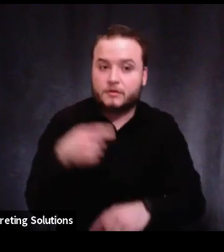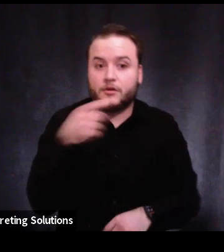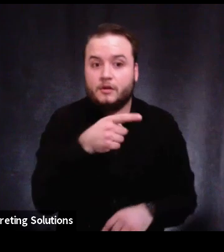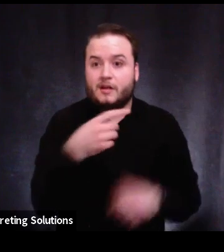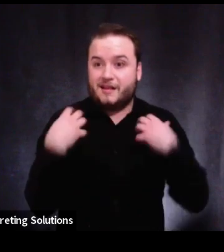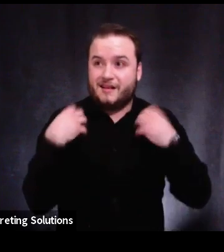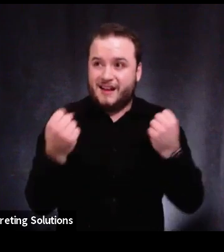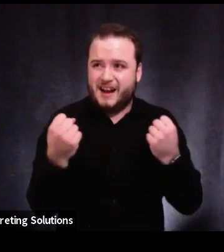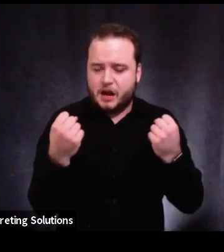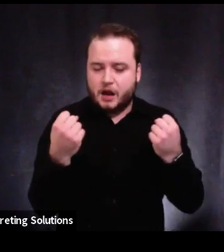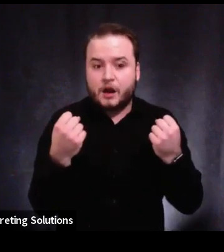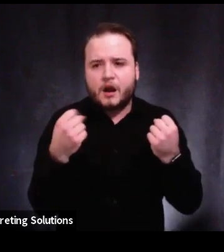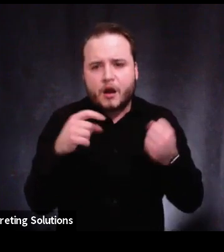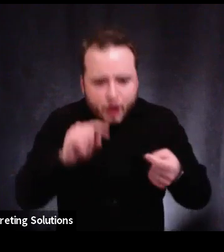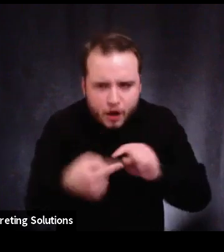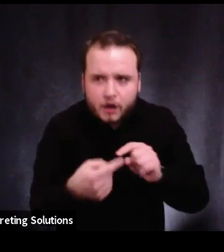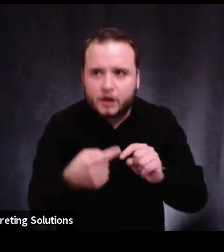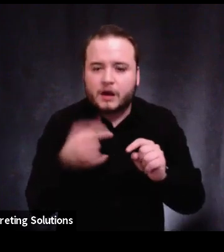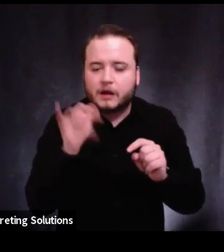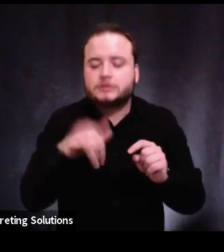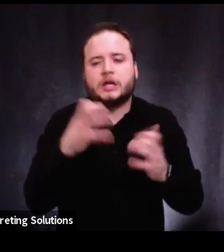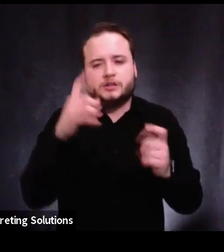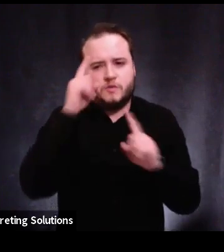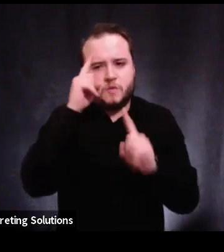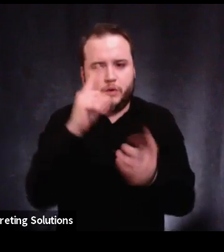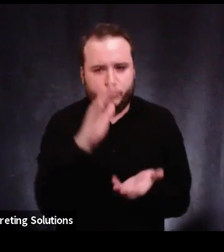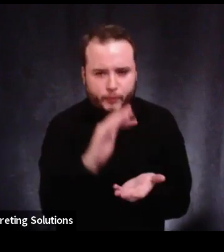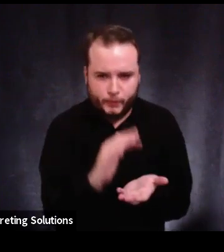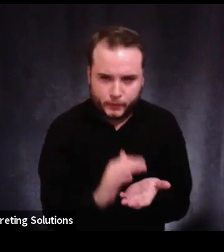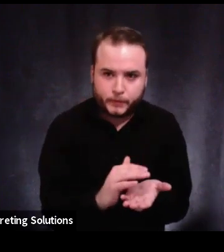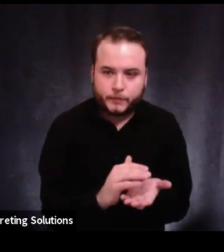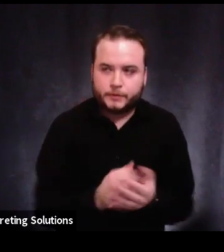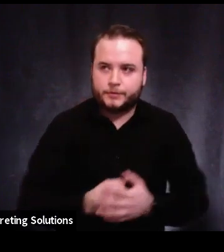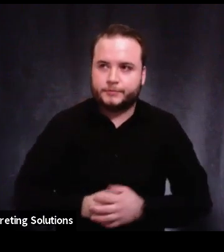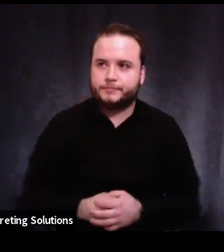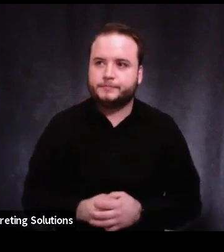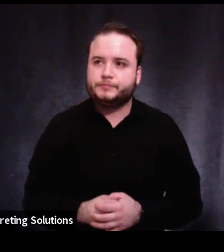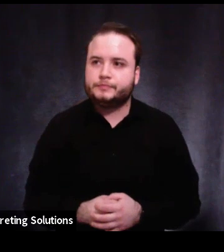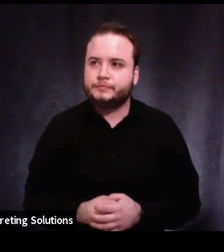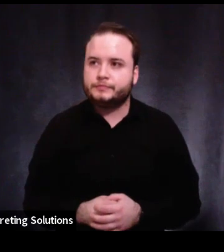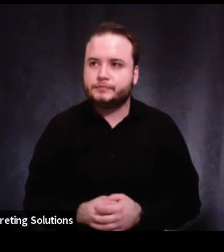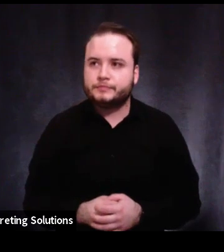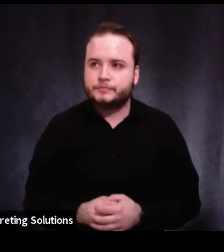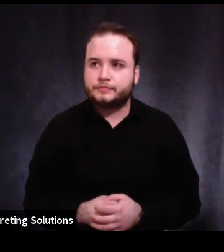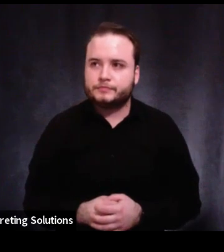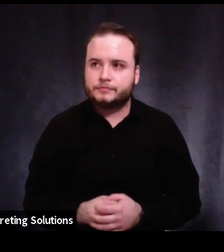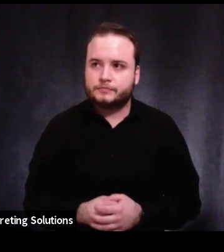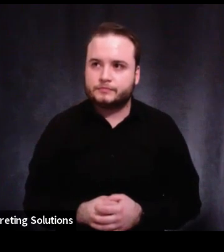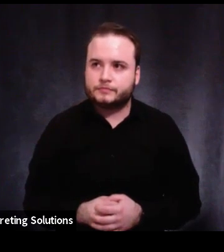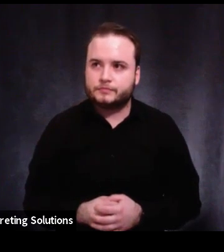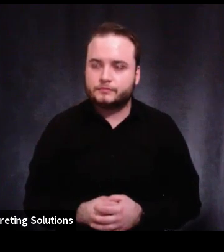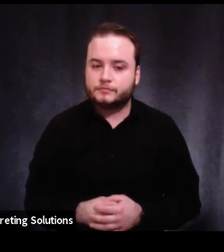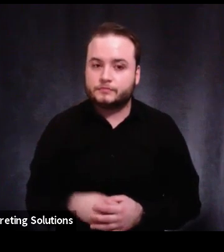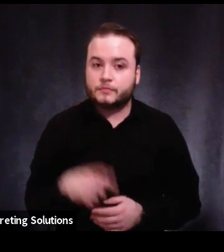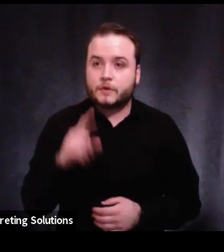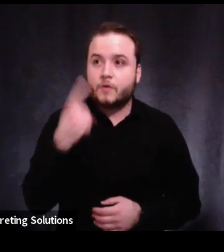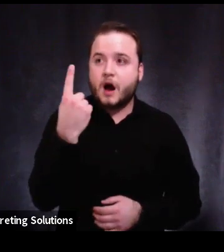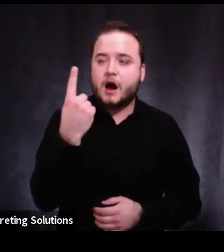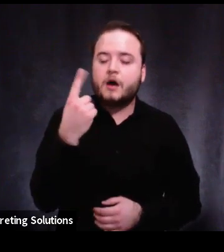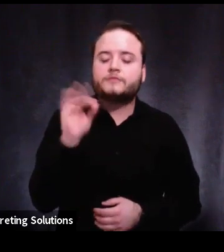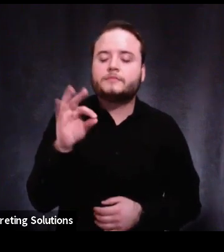epidemic. But it's one among many variables, and we are